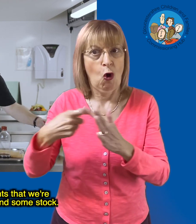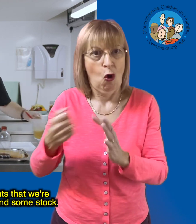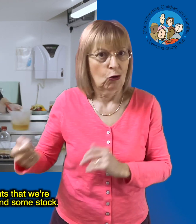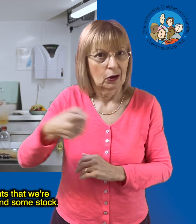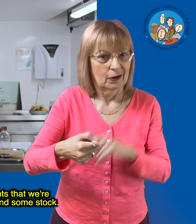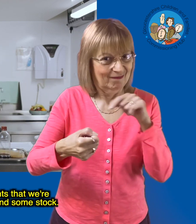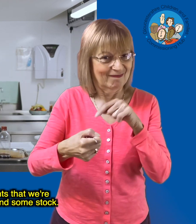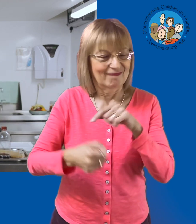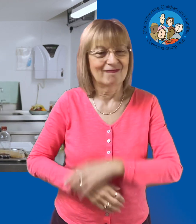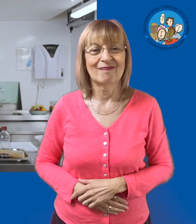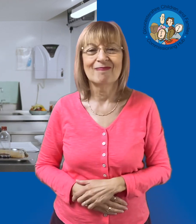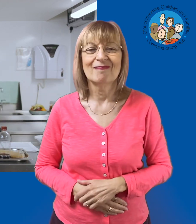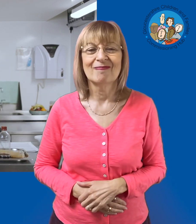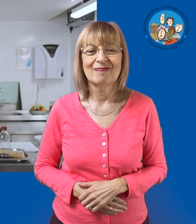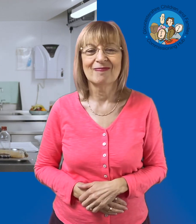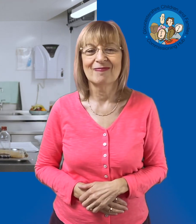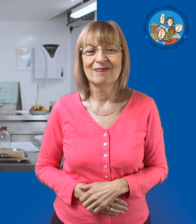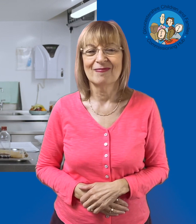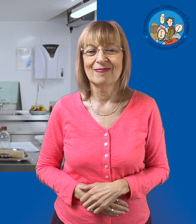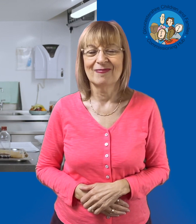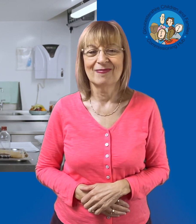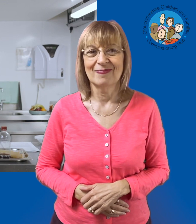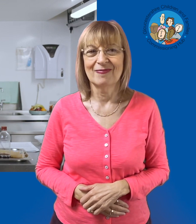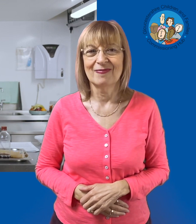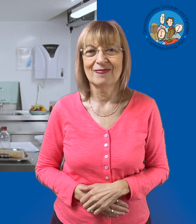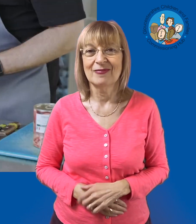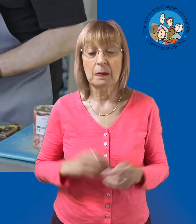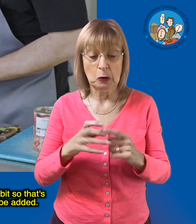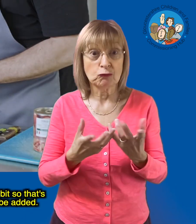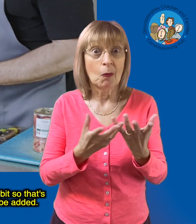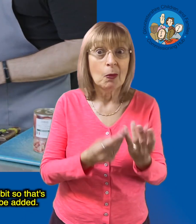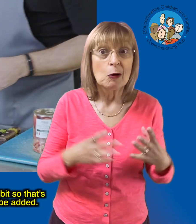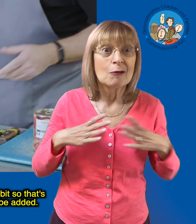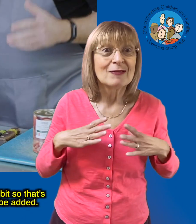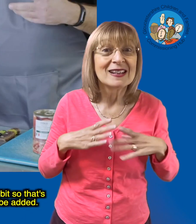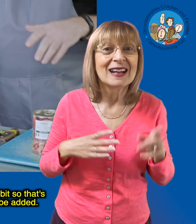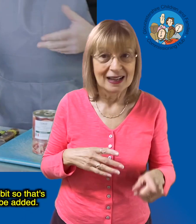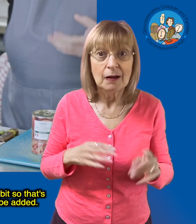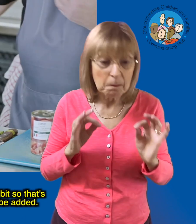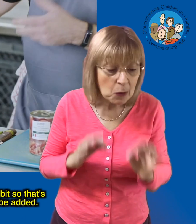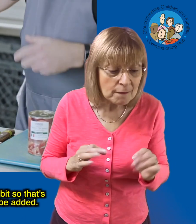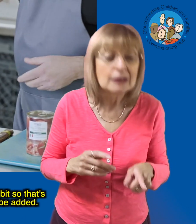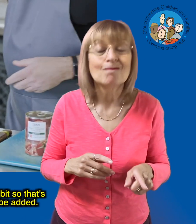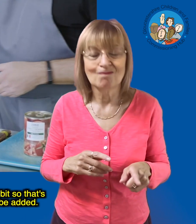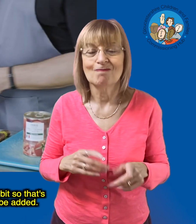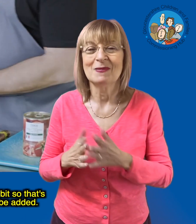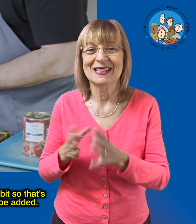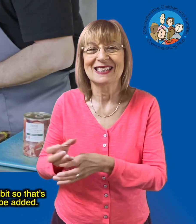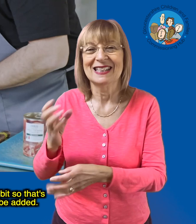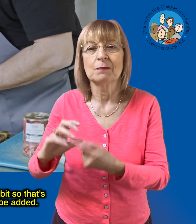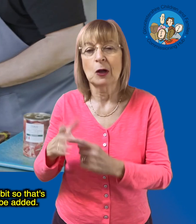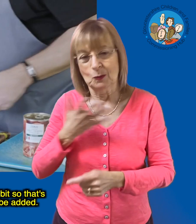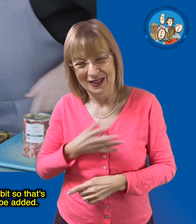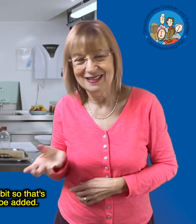and some stock. So those mushrooms started to soften a little